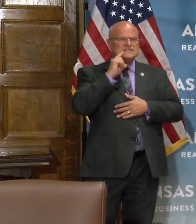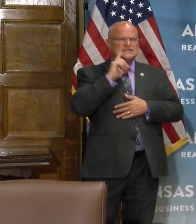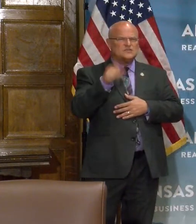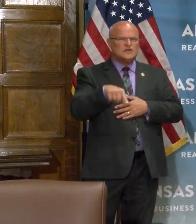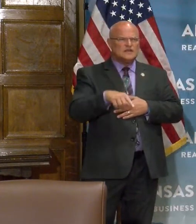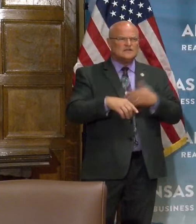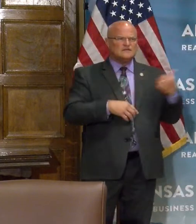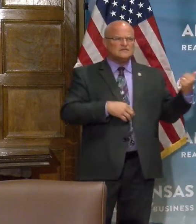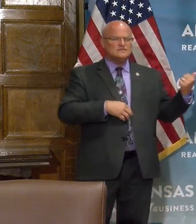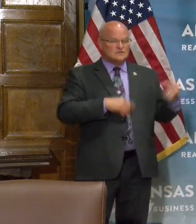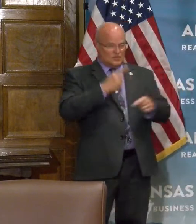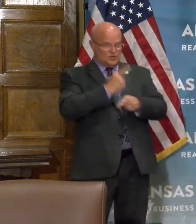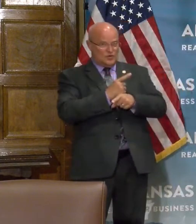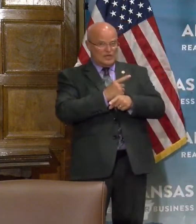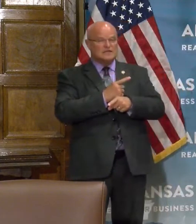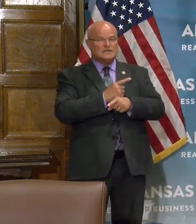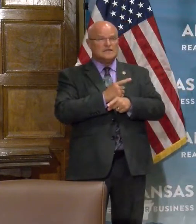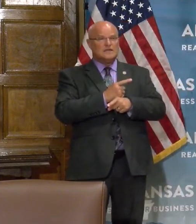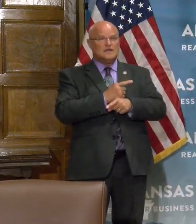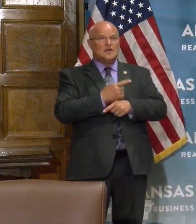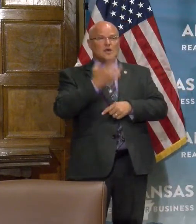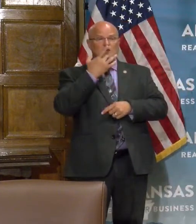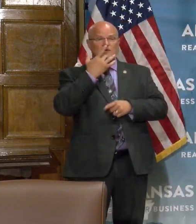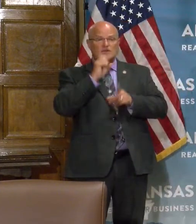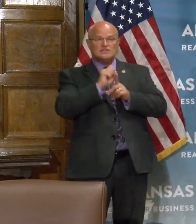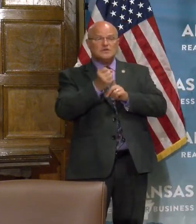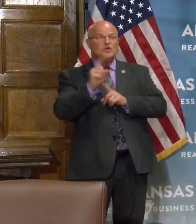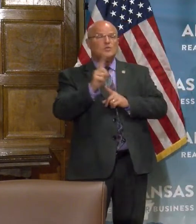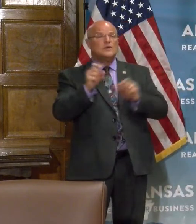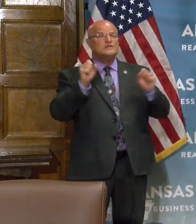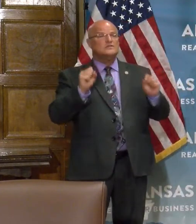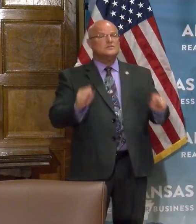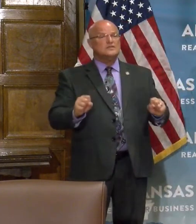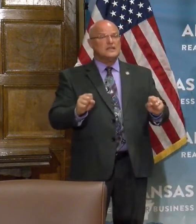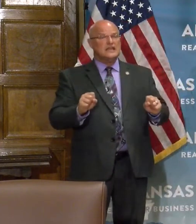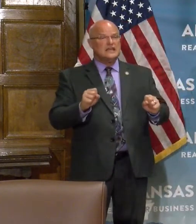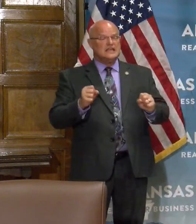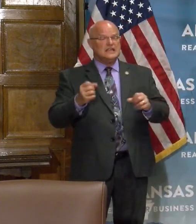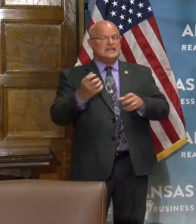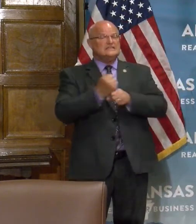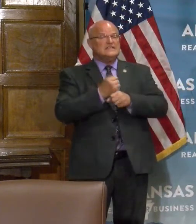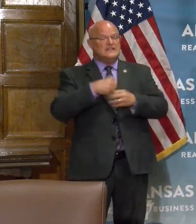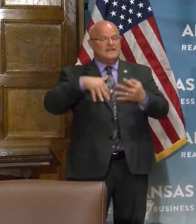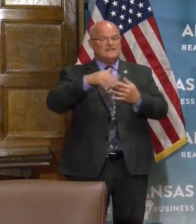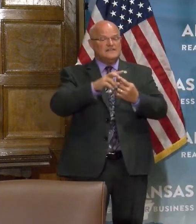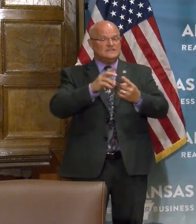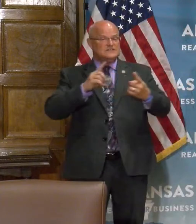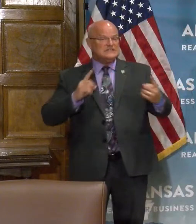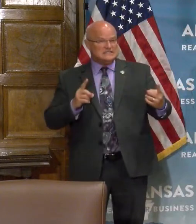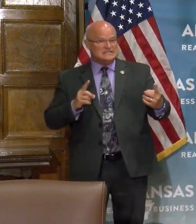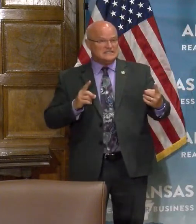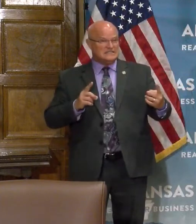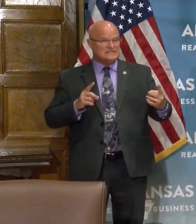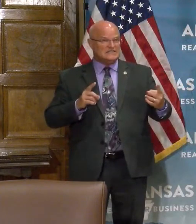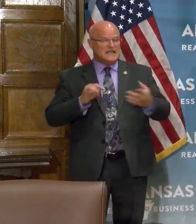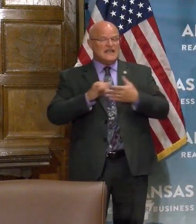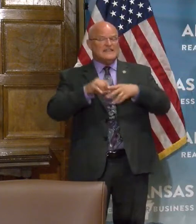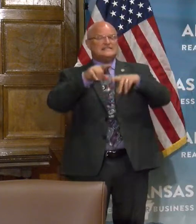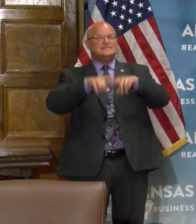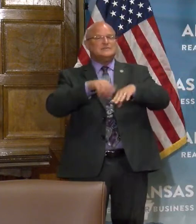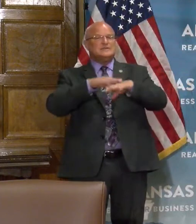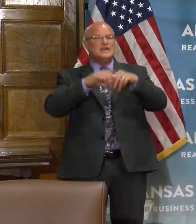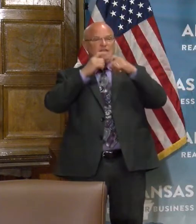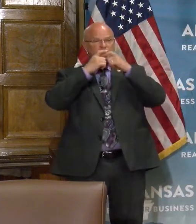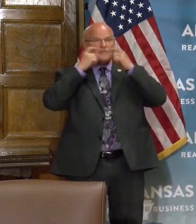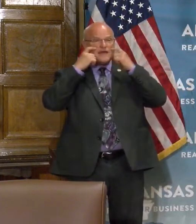directive. Correct. We would prefer a situation where you can achieve that physical distancing rather than count on the